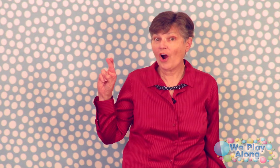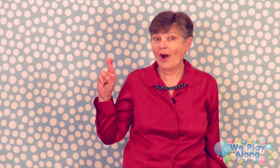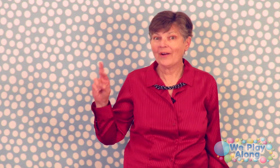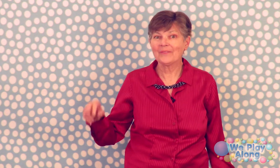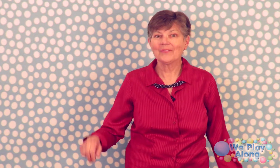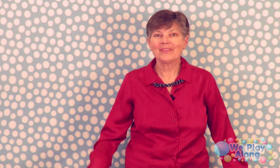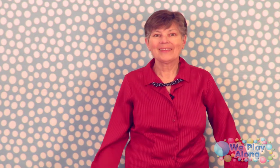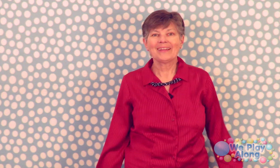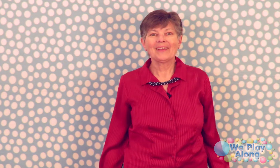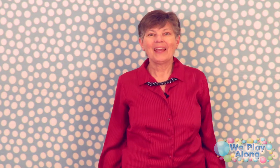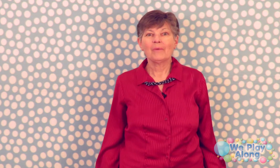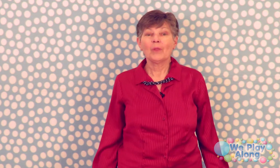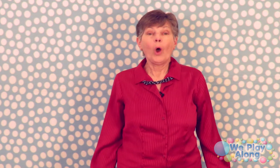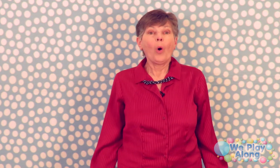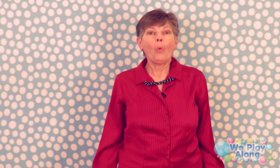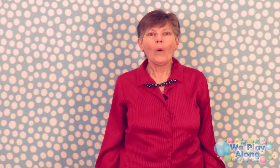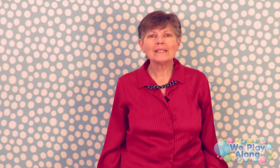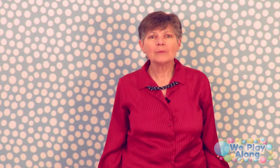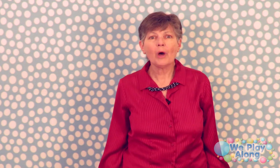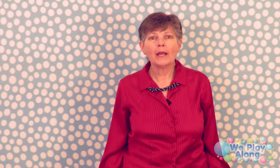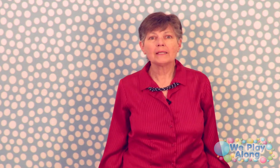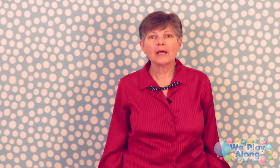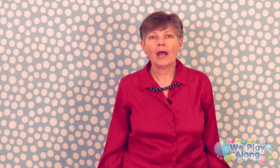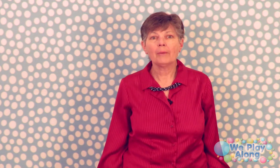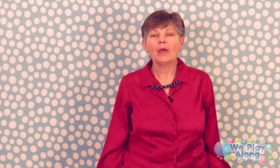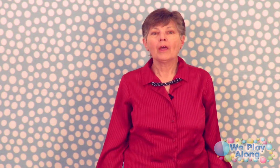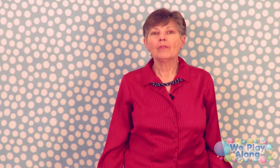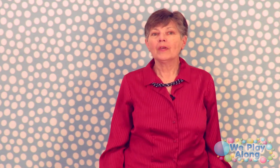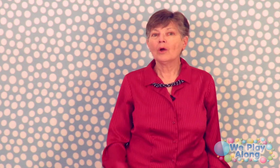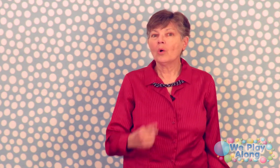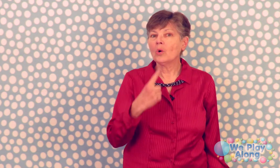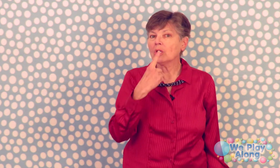R. Okay. Once upon a time, the old